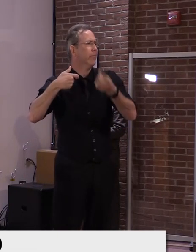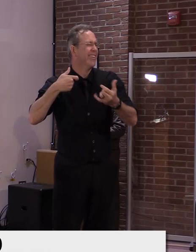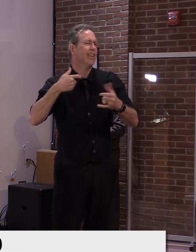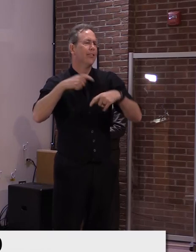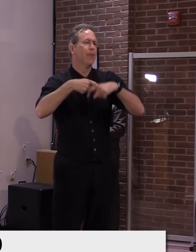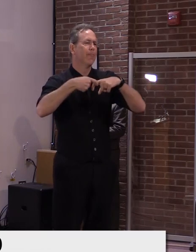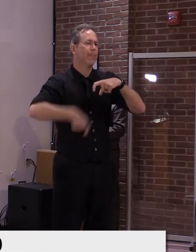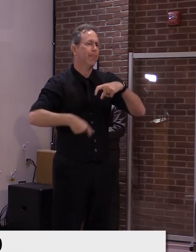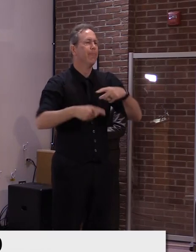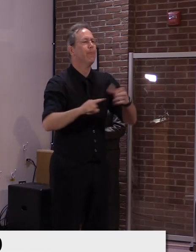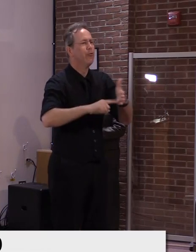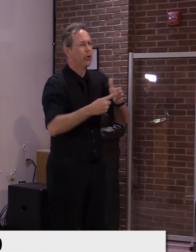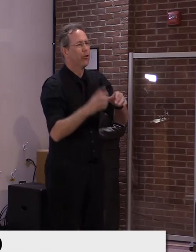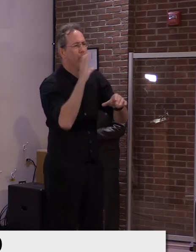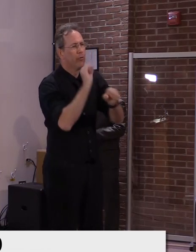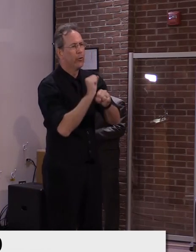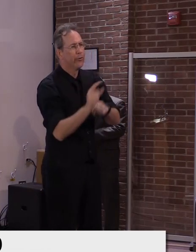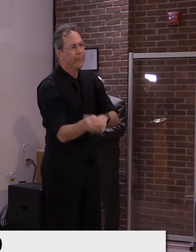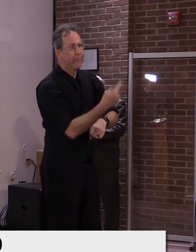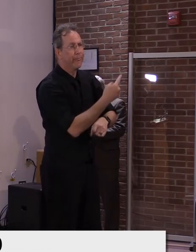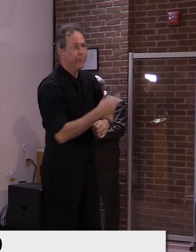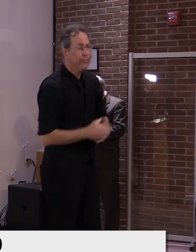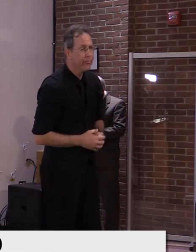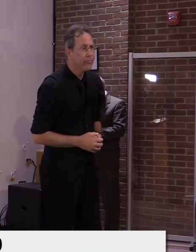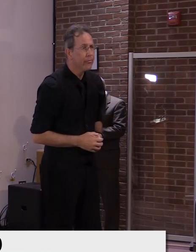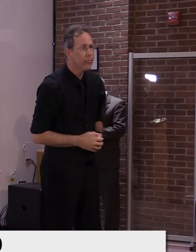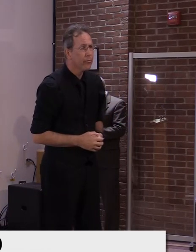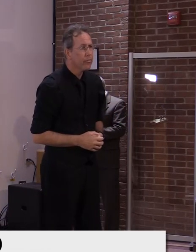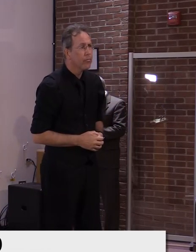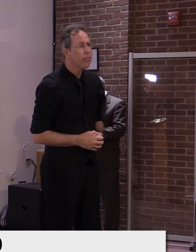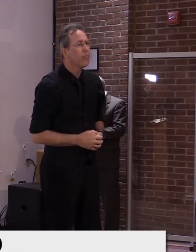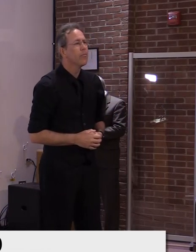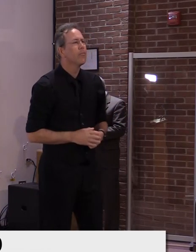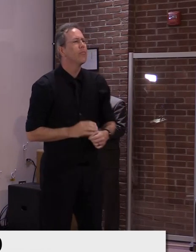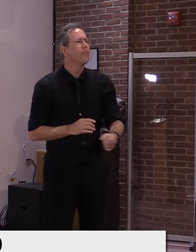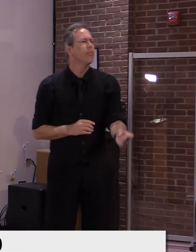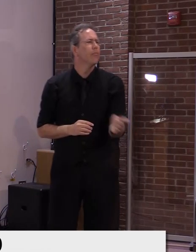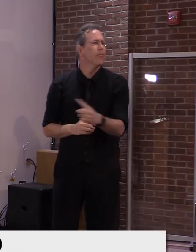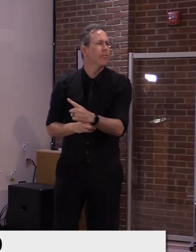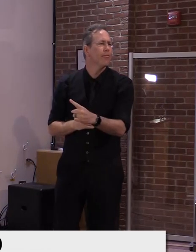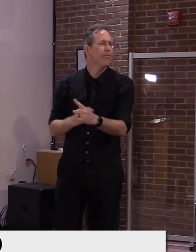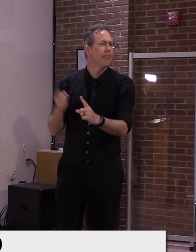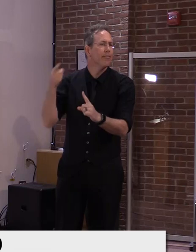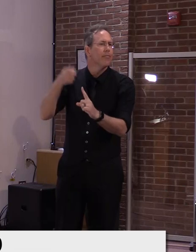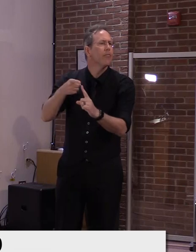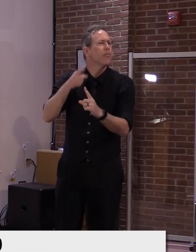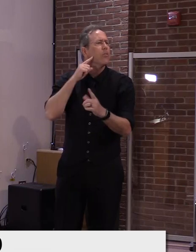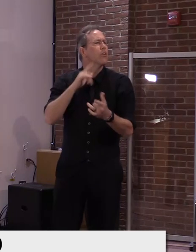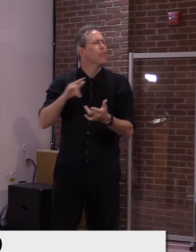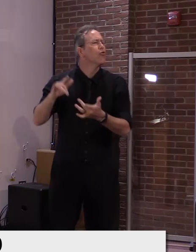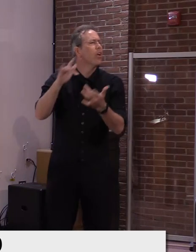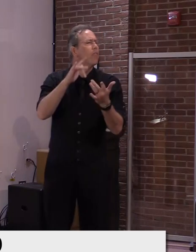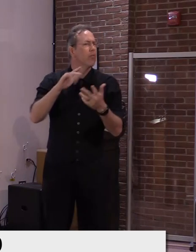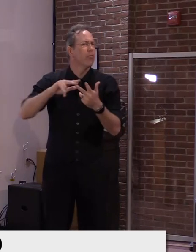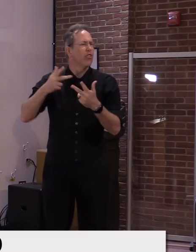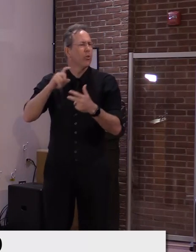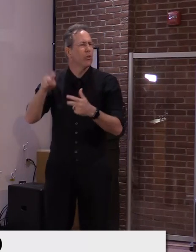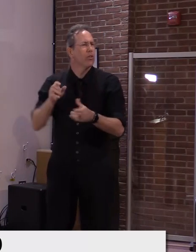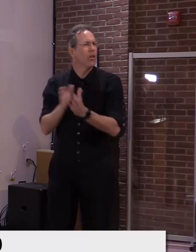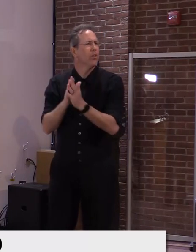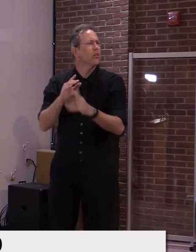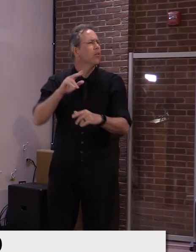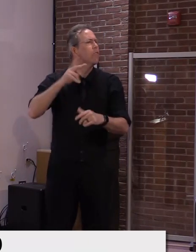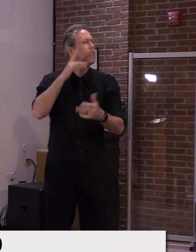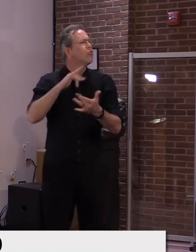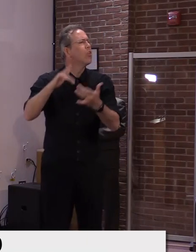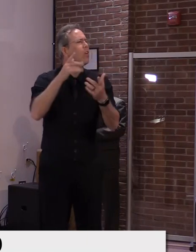and is there a worry since many children are not vaccinated yet? Well, again, we want them to follow the guidance,